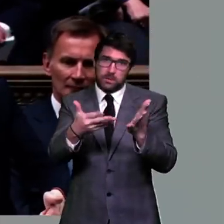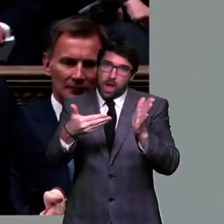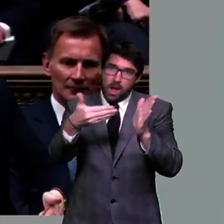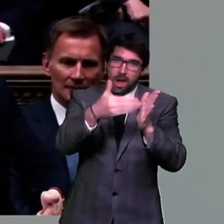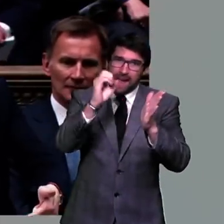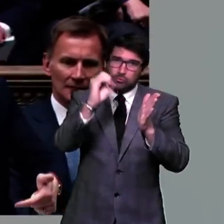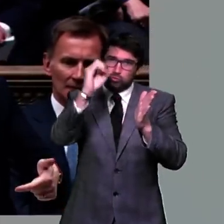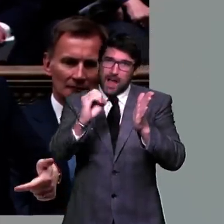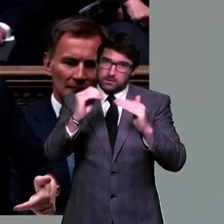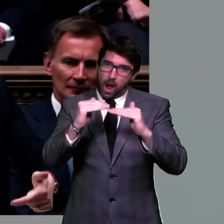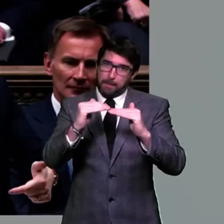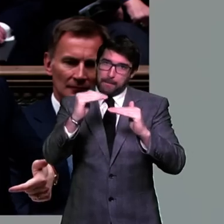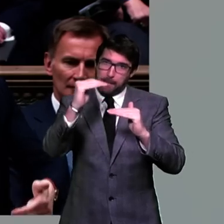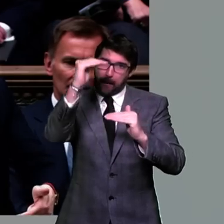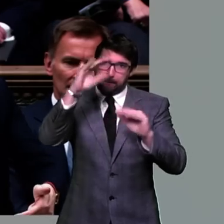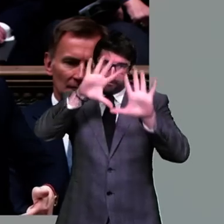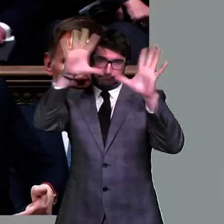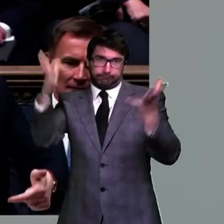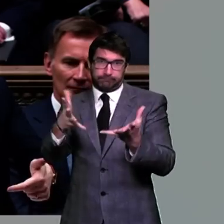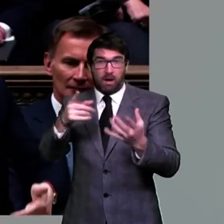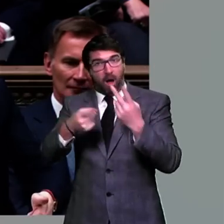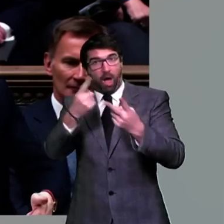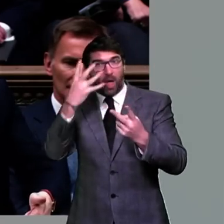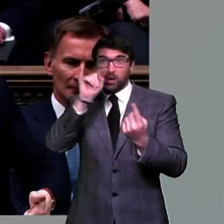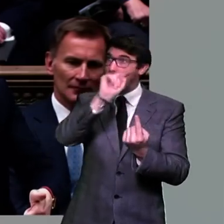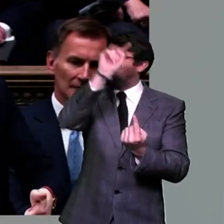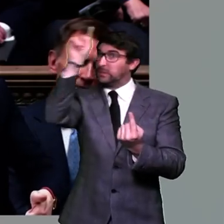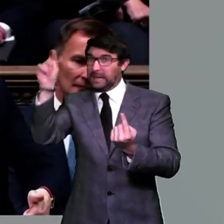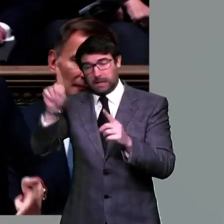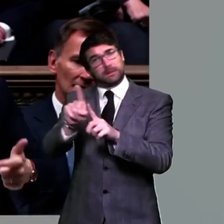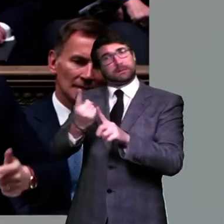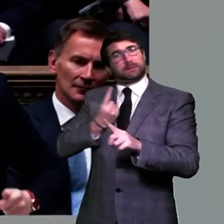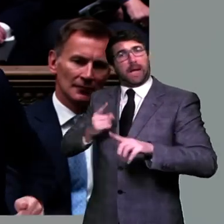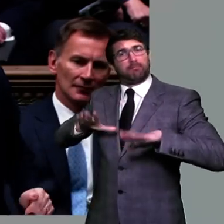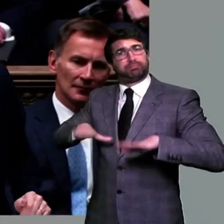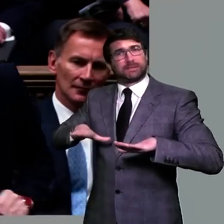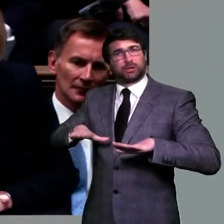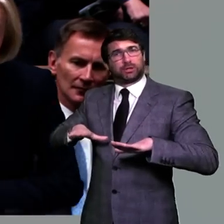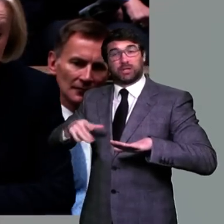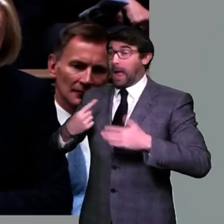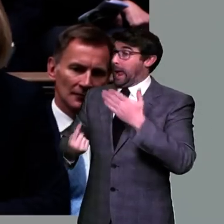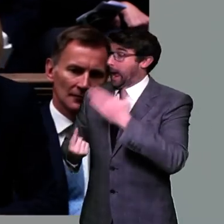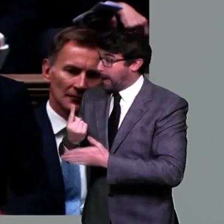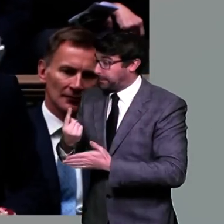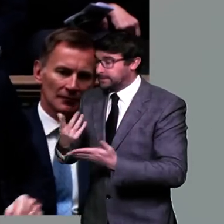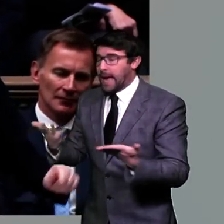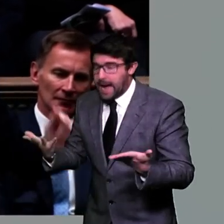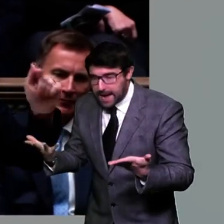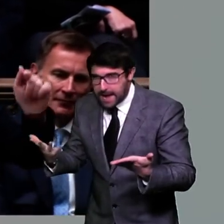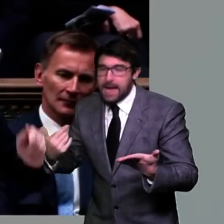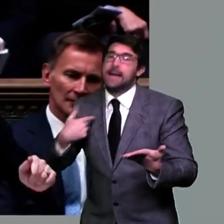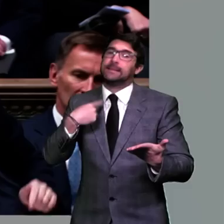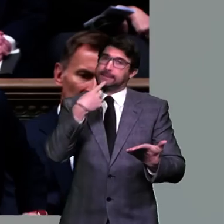have worsened. And we are being honest. We're levelling with the public, unlike the honourable gentleman who simply won't do it.